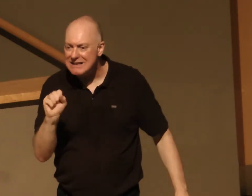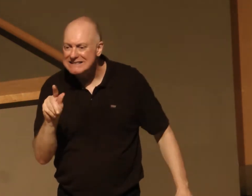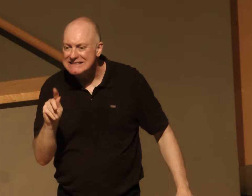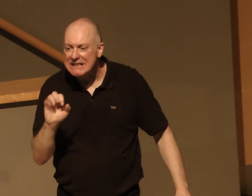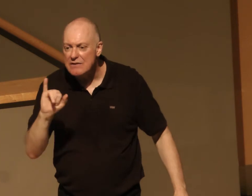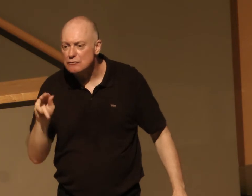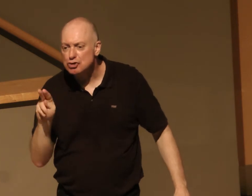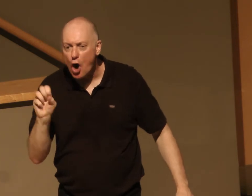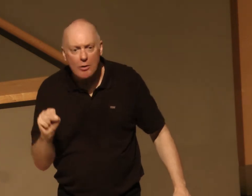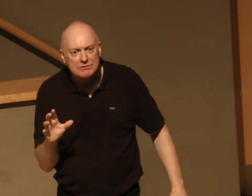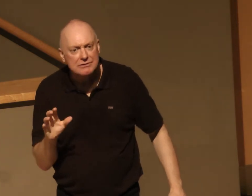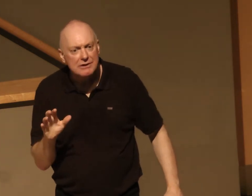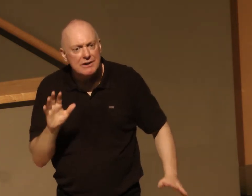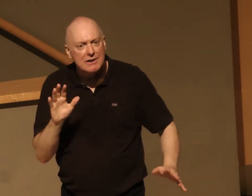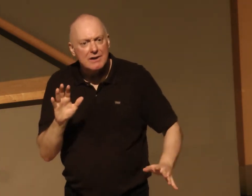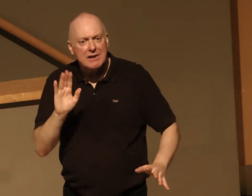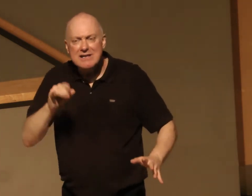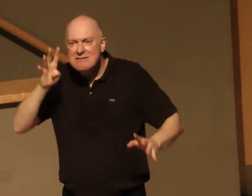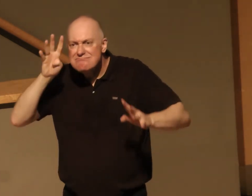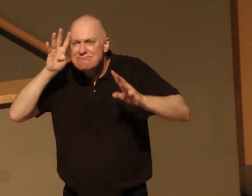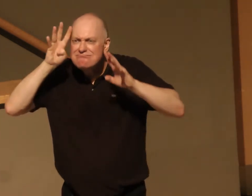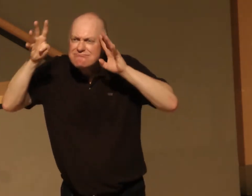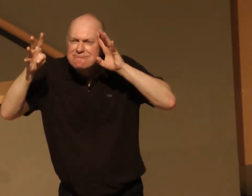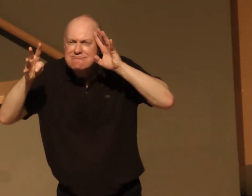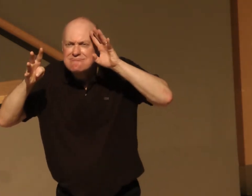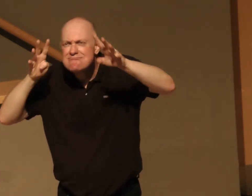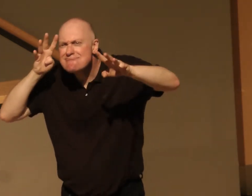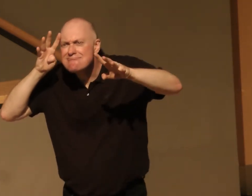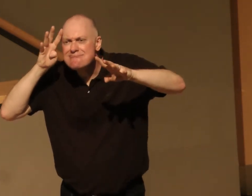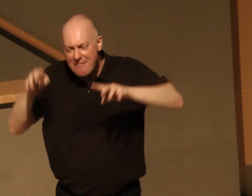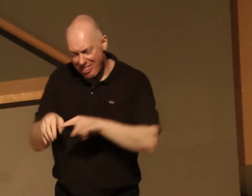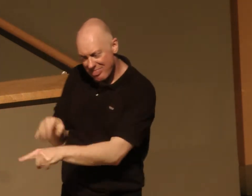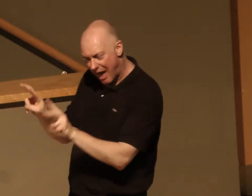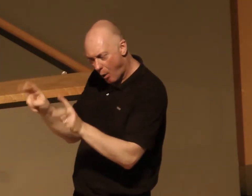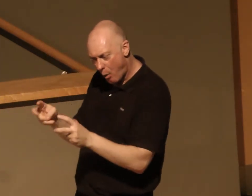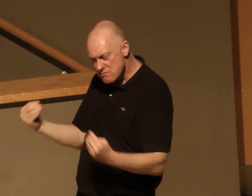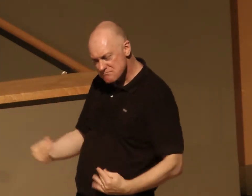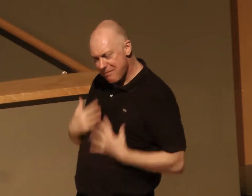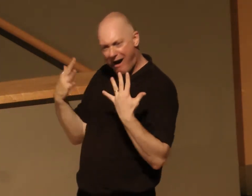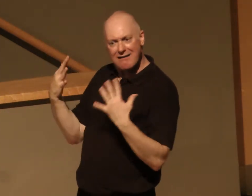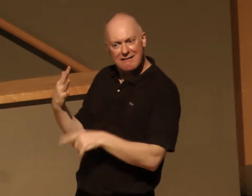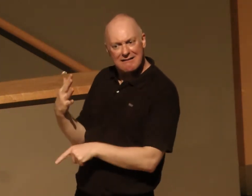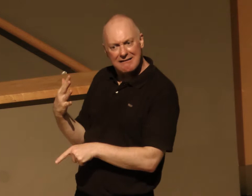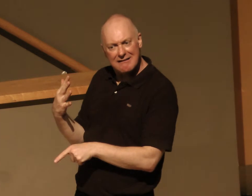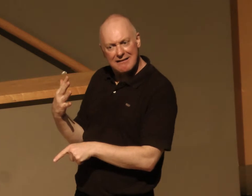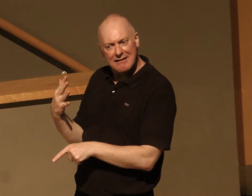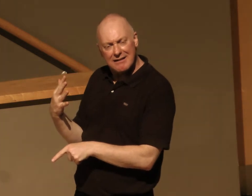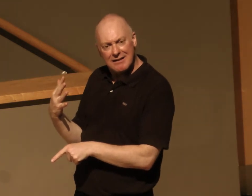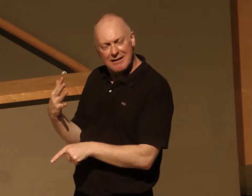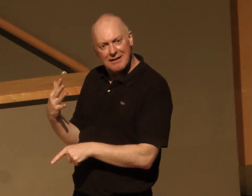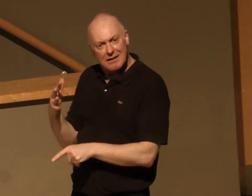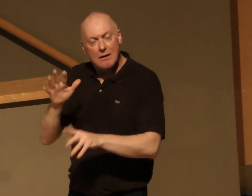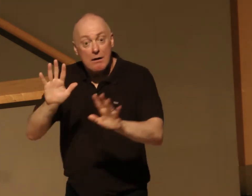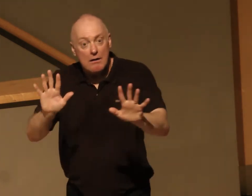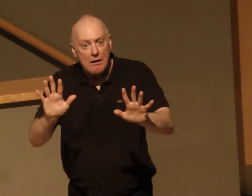success and fueled his creativity and inspired him so many times. And while this quote may be